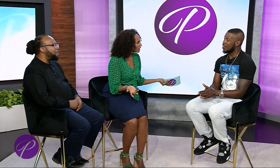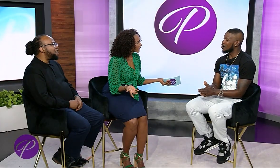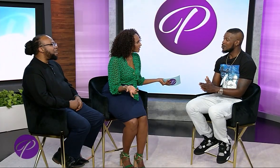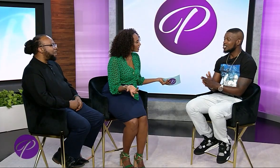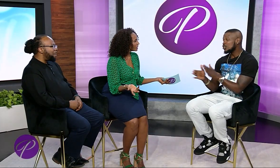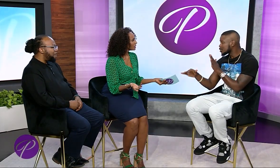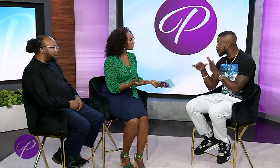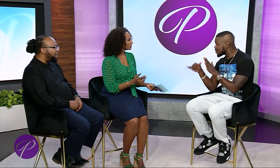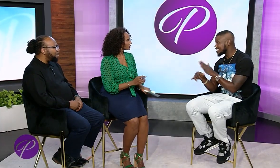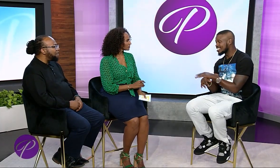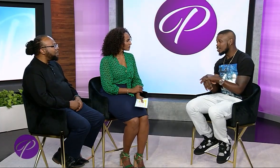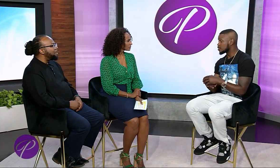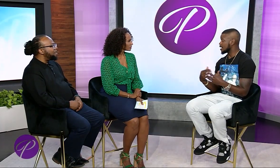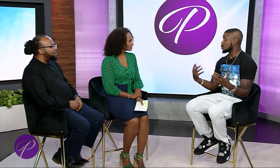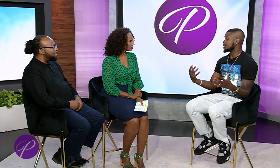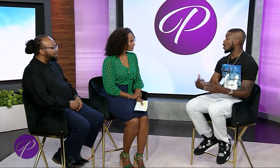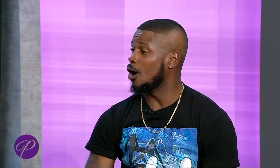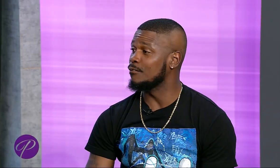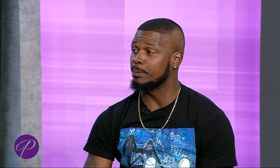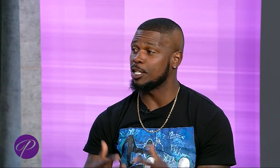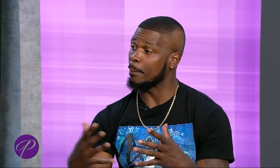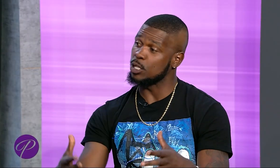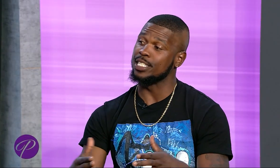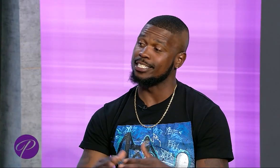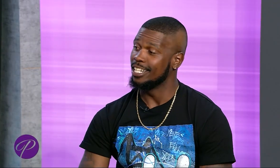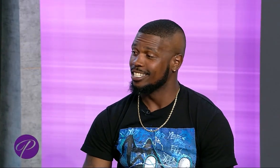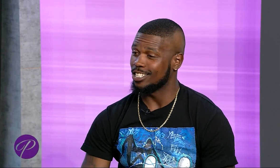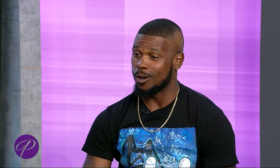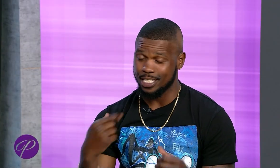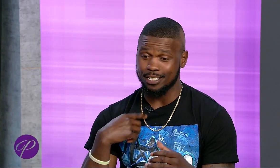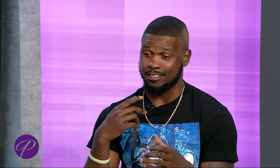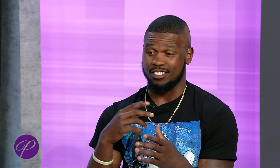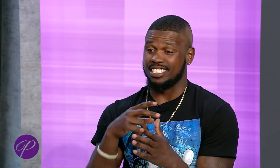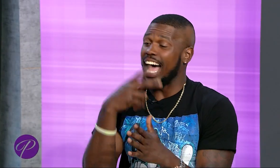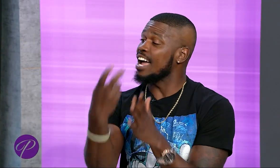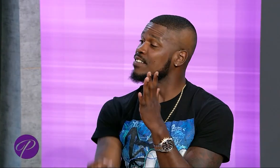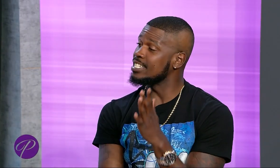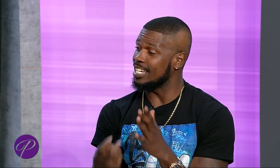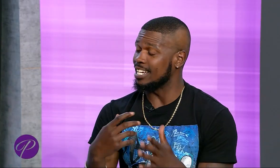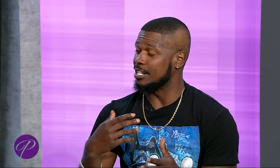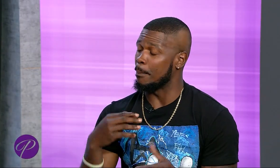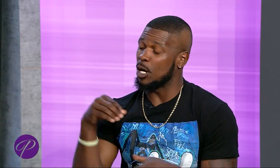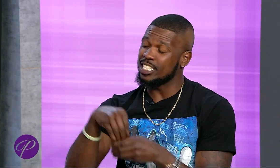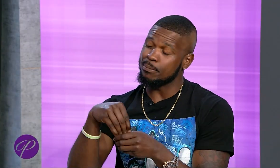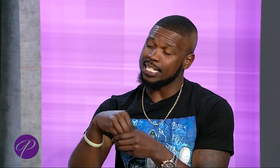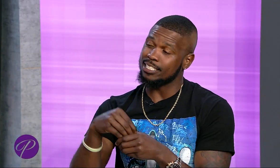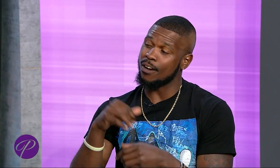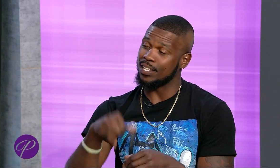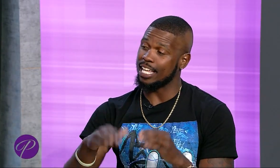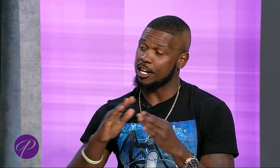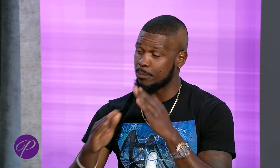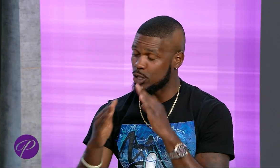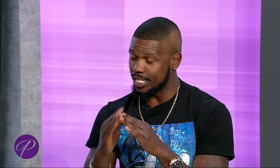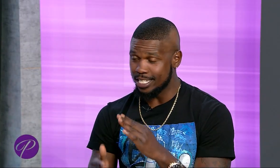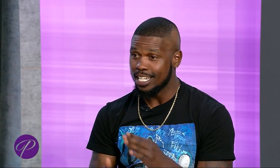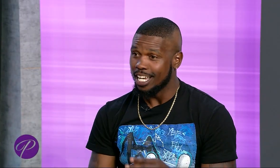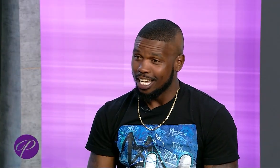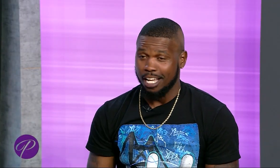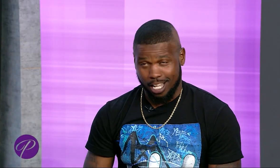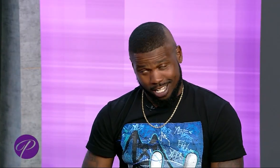no YouTube videos. It is all from the community. So just diving and immersing myself in that community,